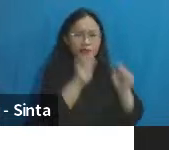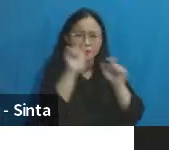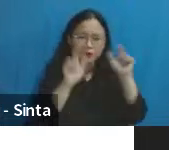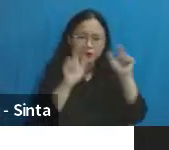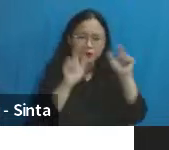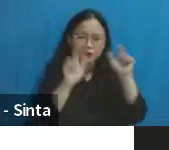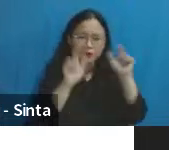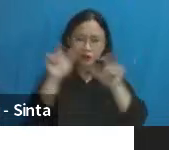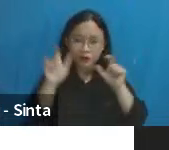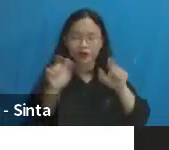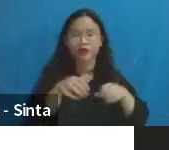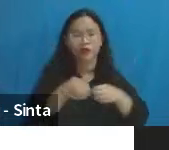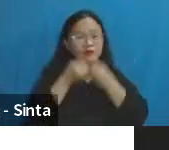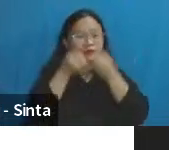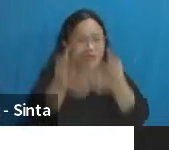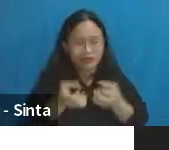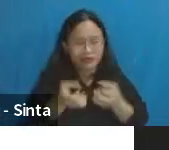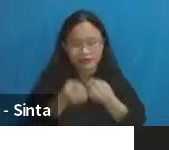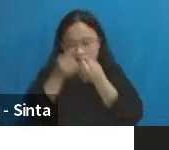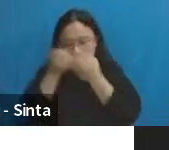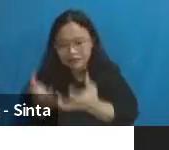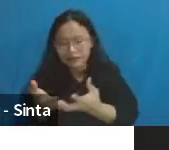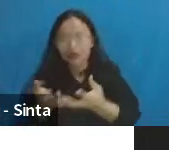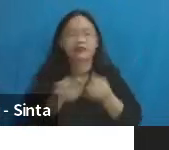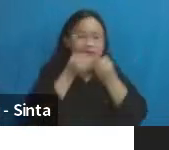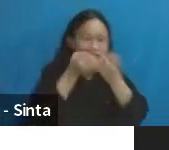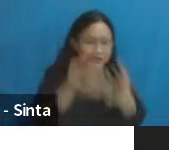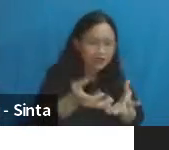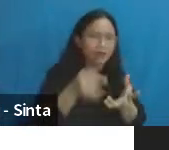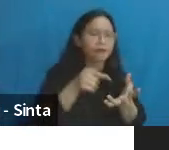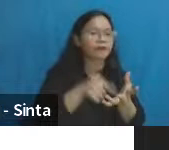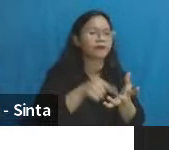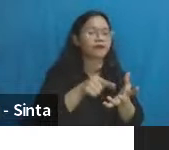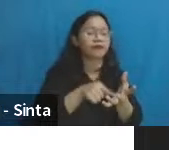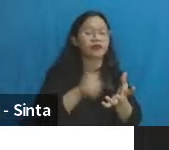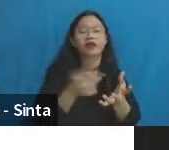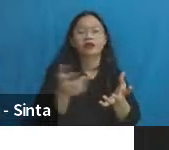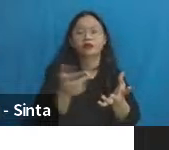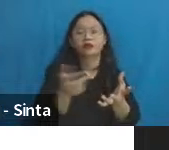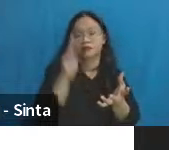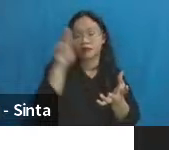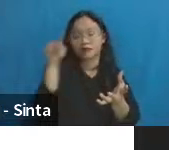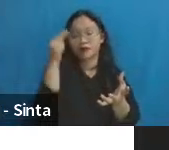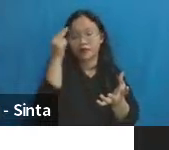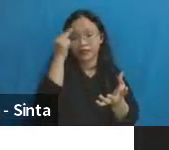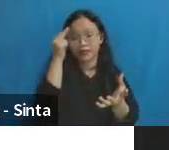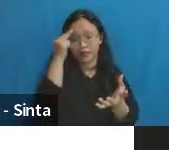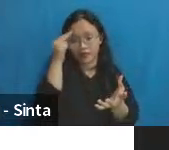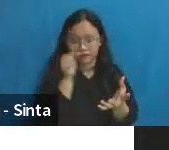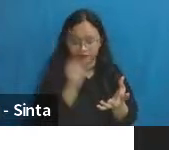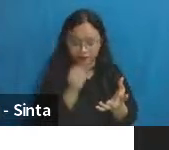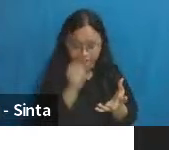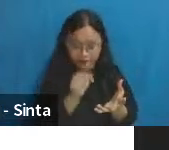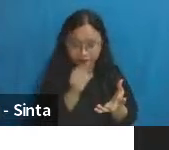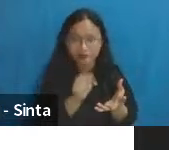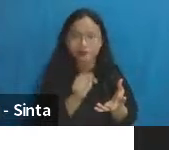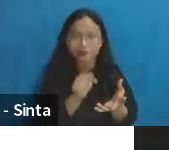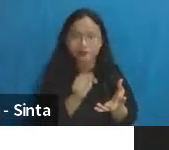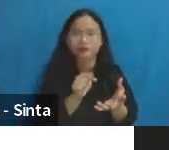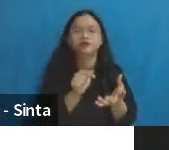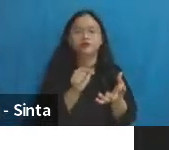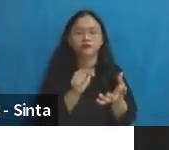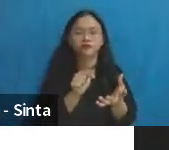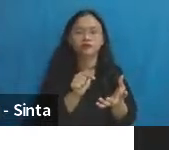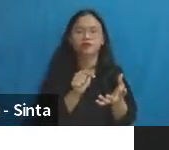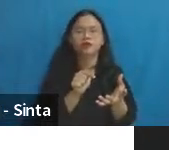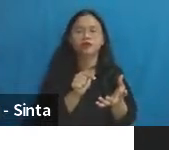portray in the situation in West Papua, was met with dispersals and arbitrary arrests.